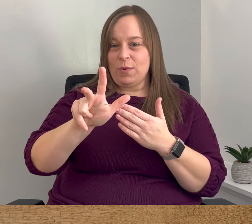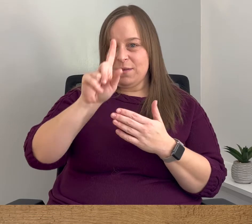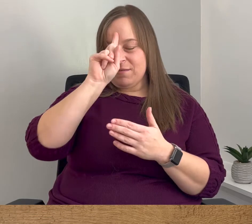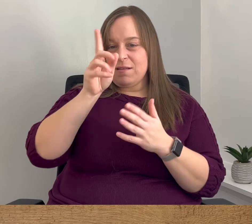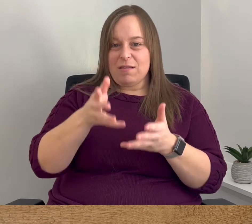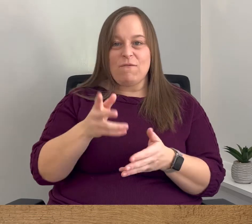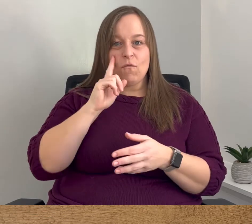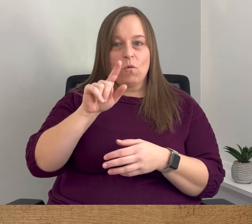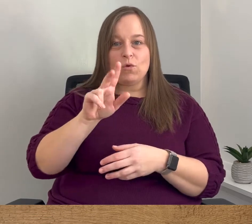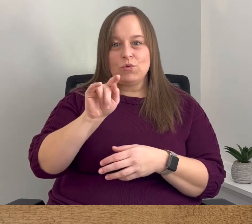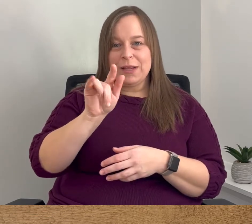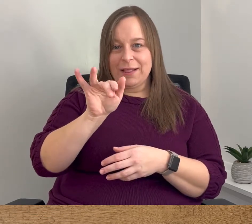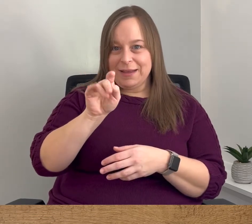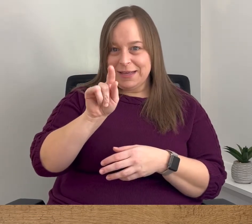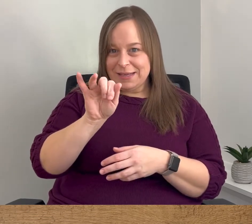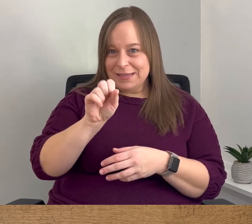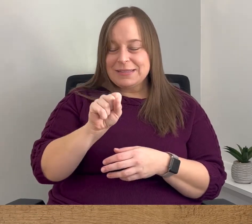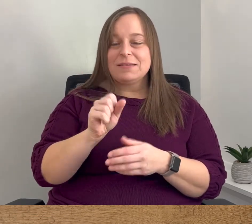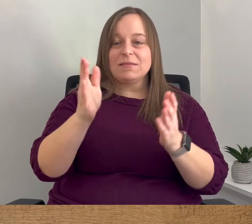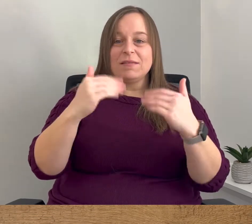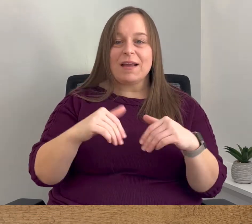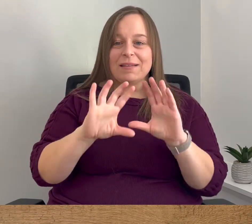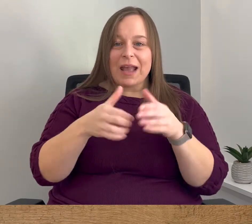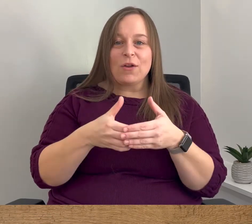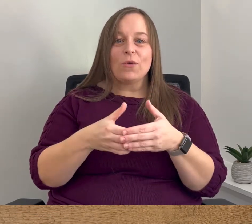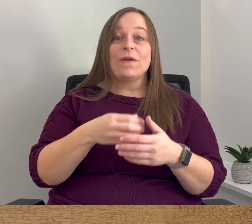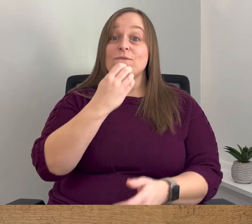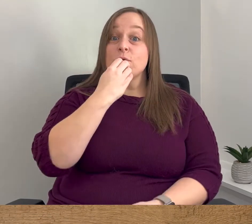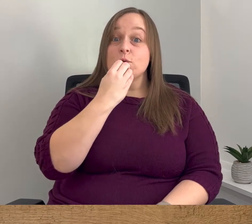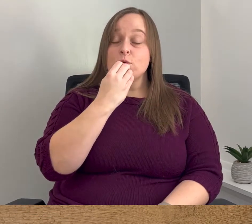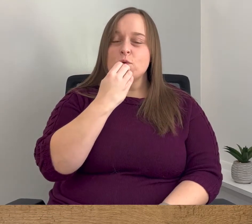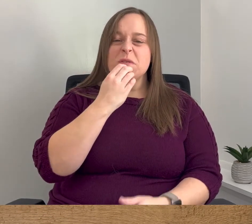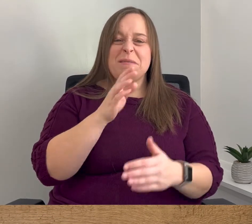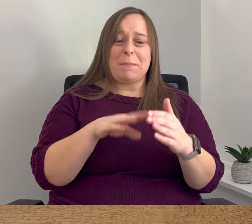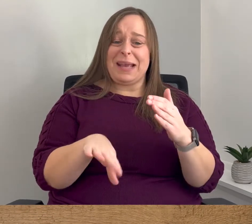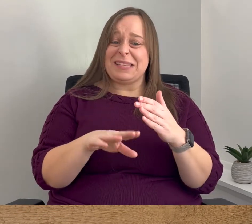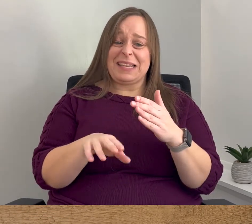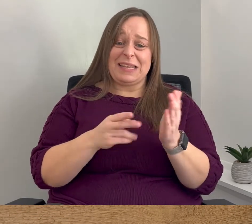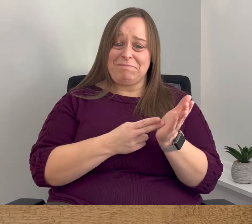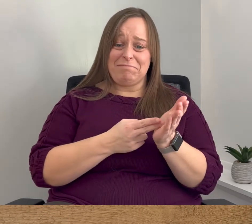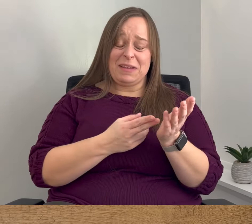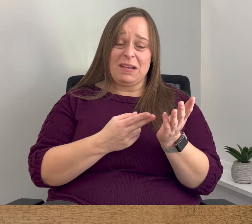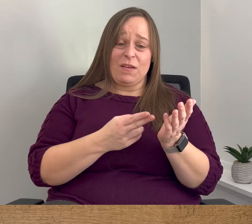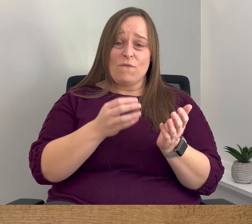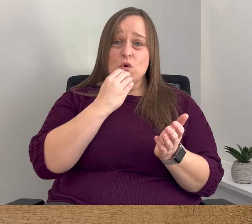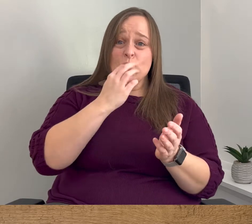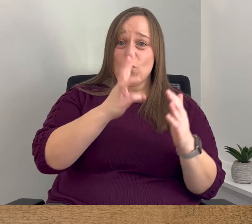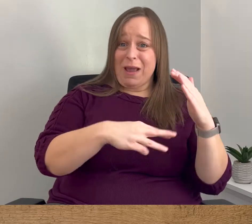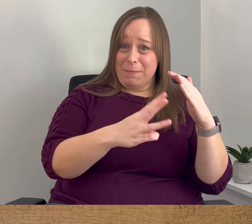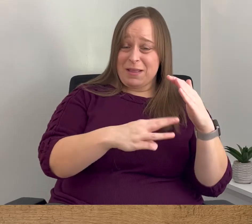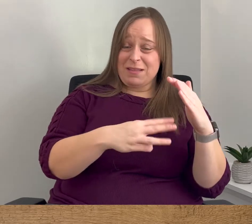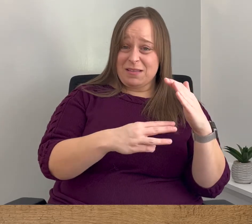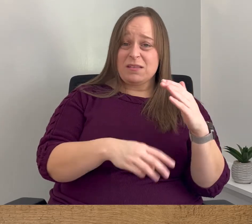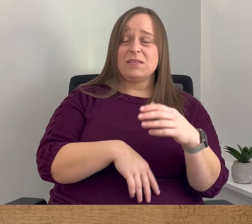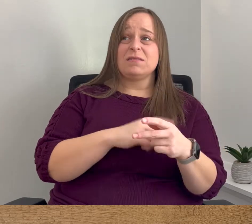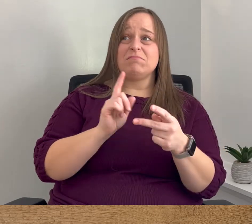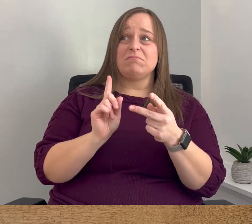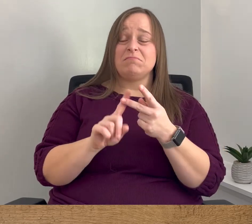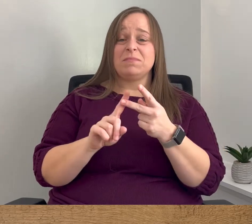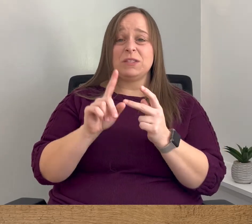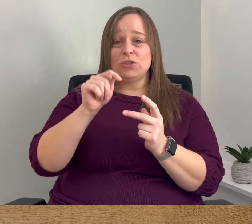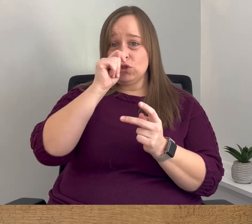$149.83 left for utilities. Next category is food. Basically, our food is